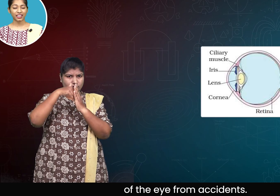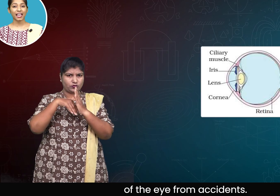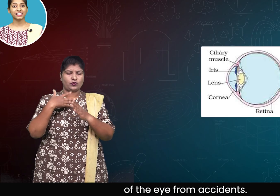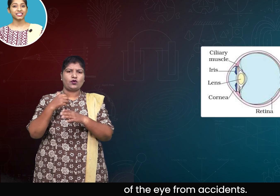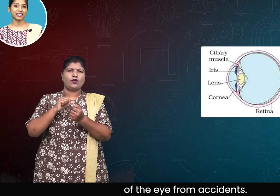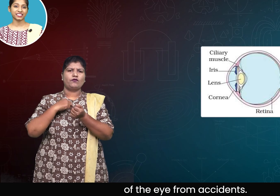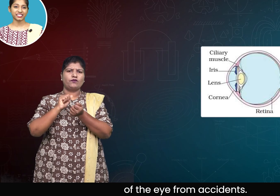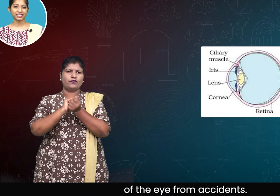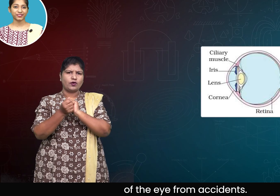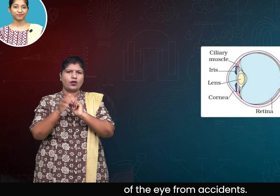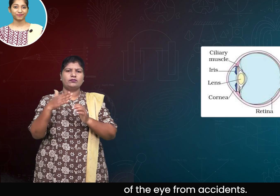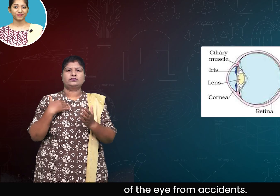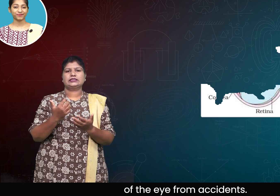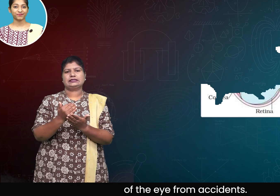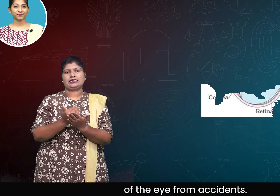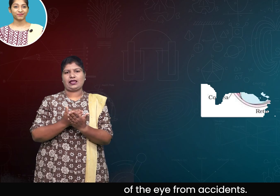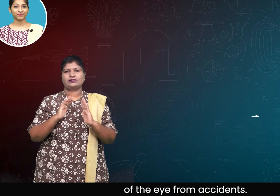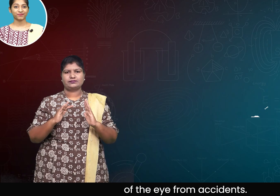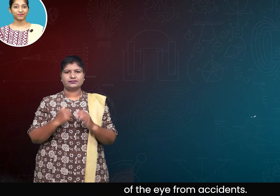from accidents.